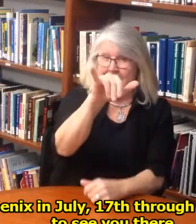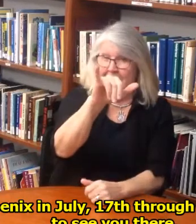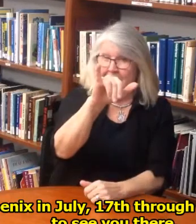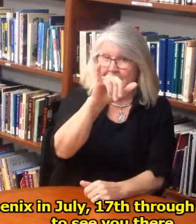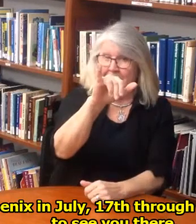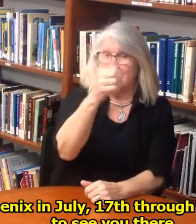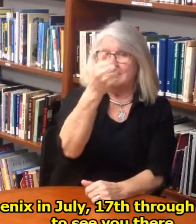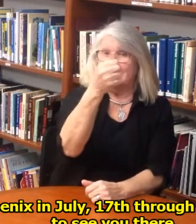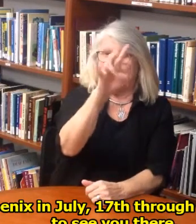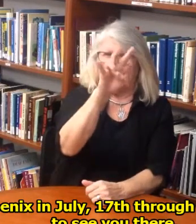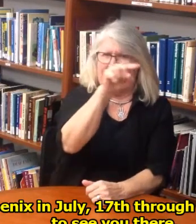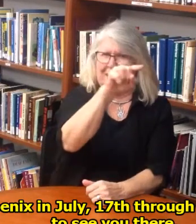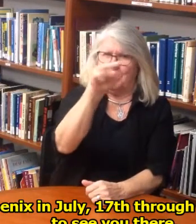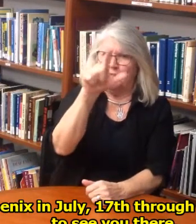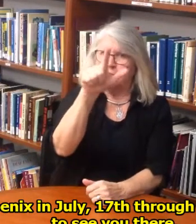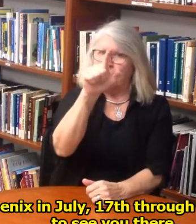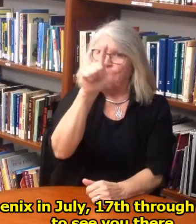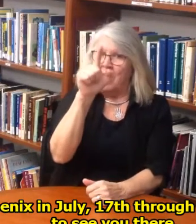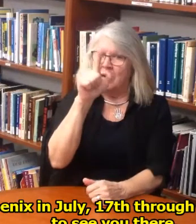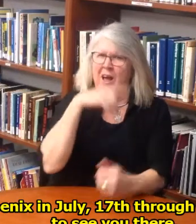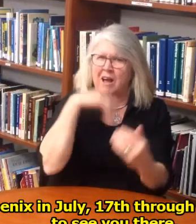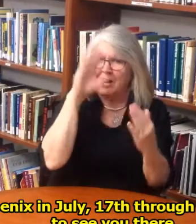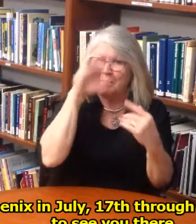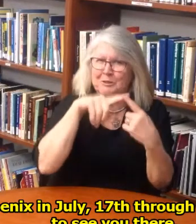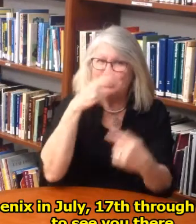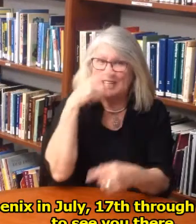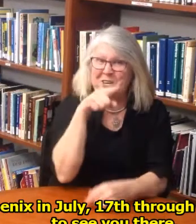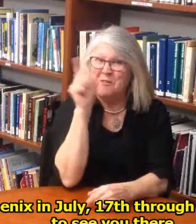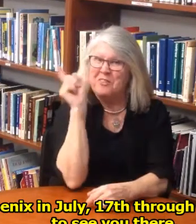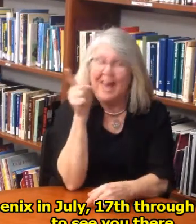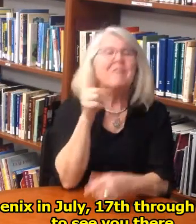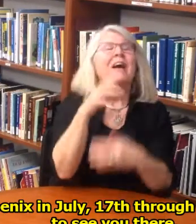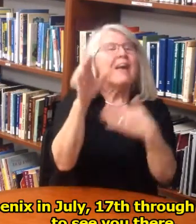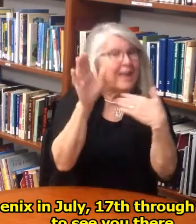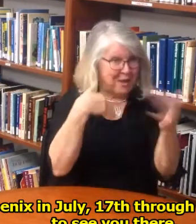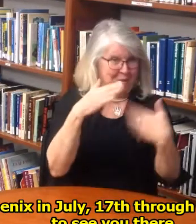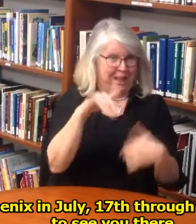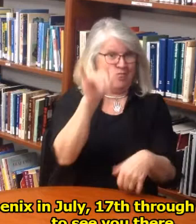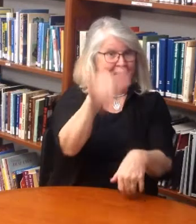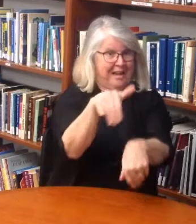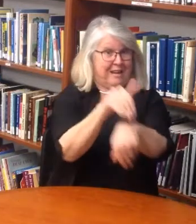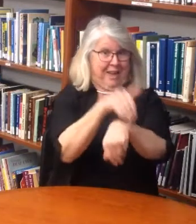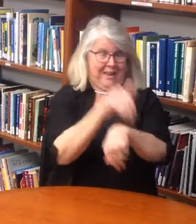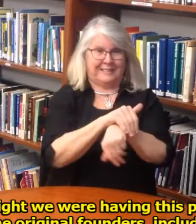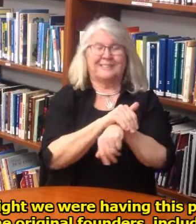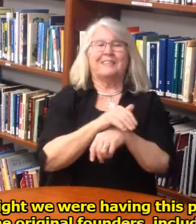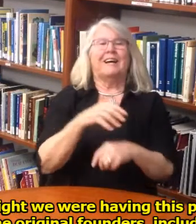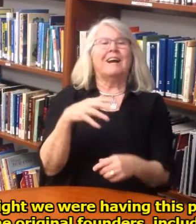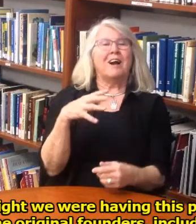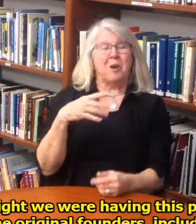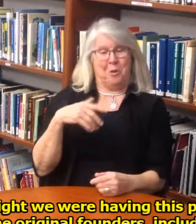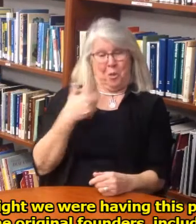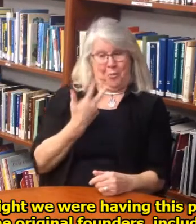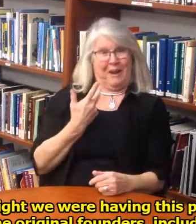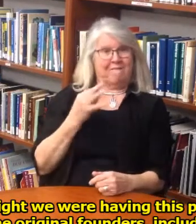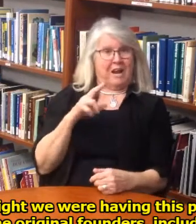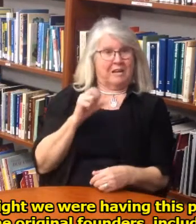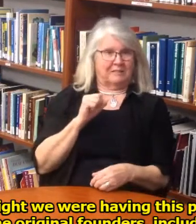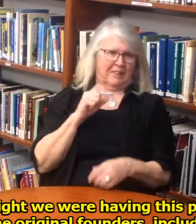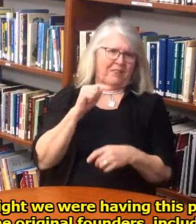in July 17th through the 21st, so I hope to see you there. Anyway, that night we were having this party, and there